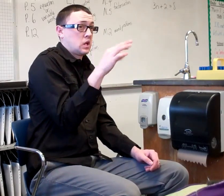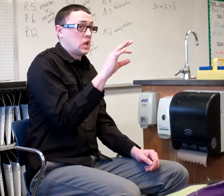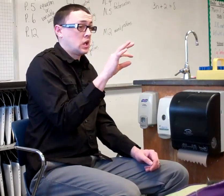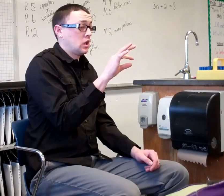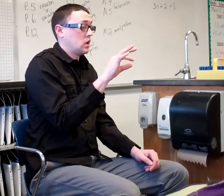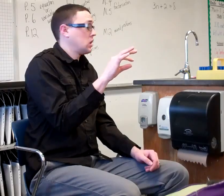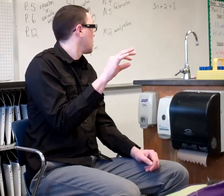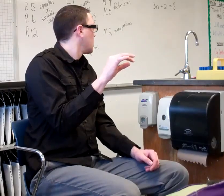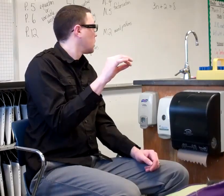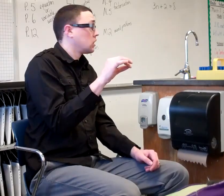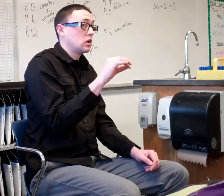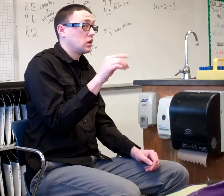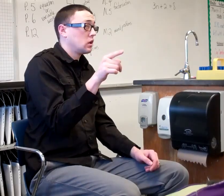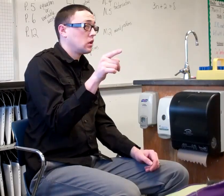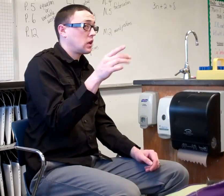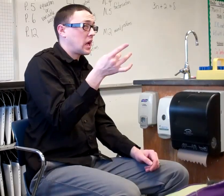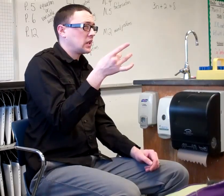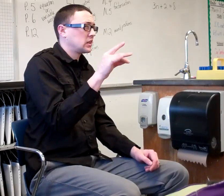Oh.